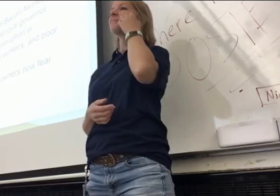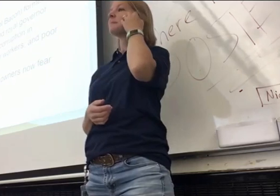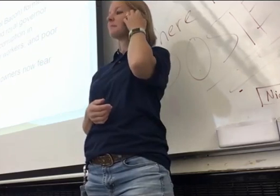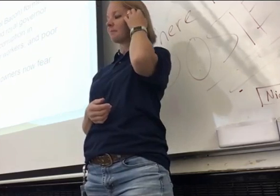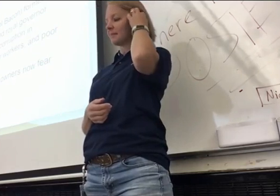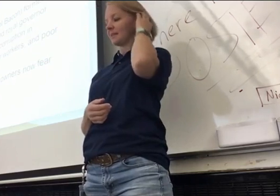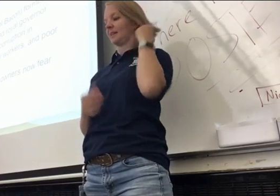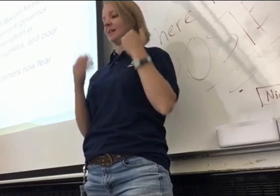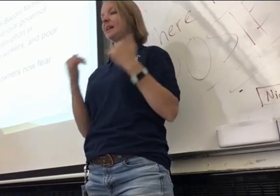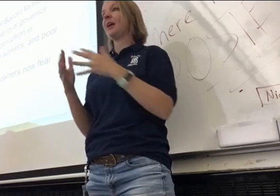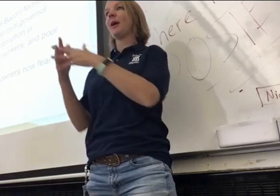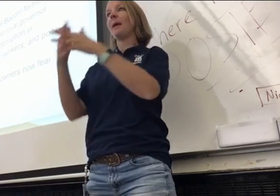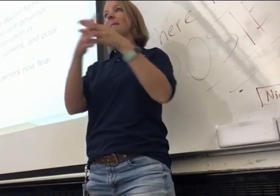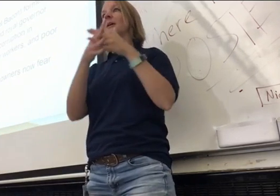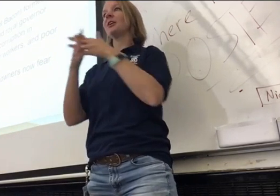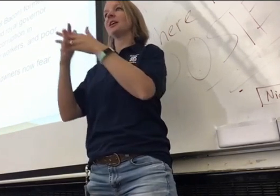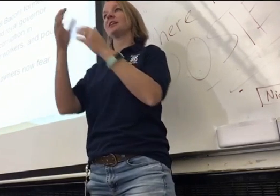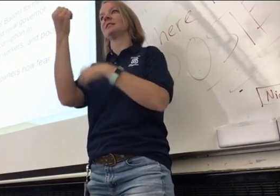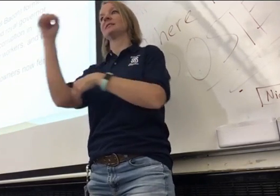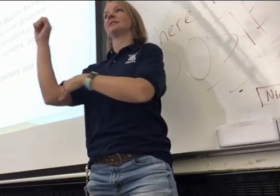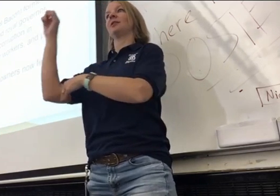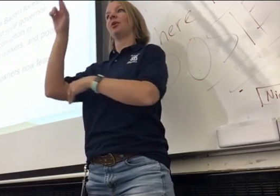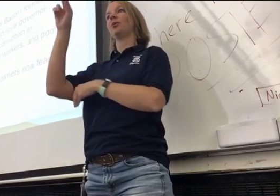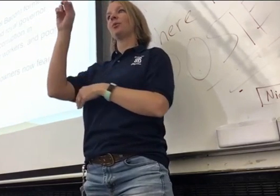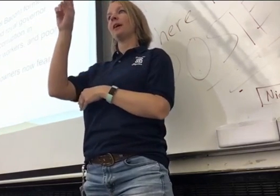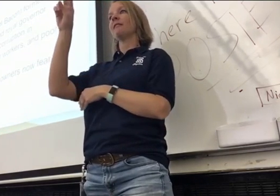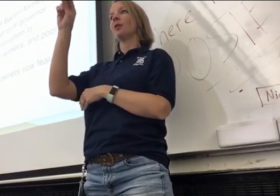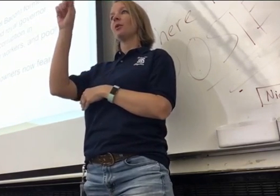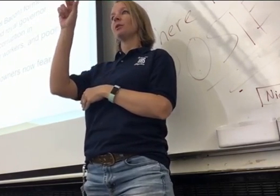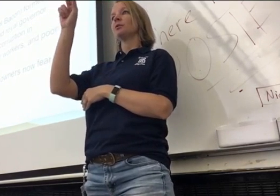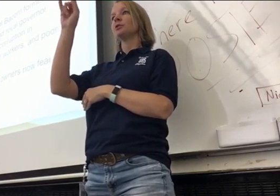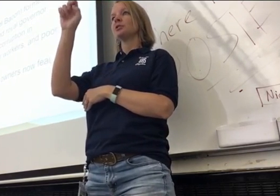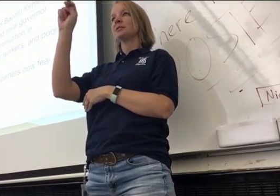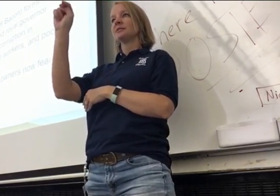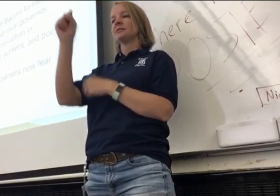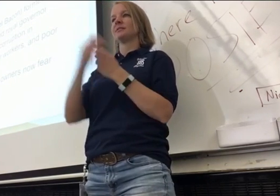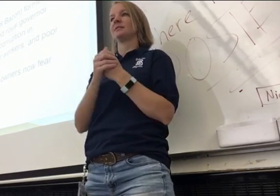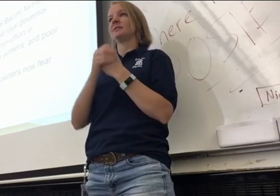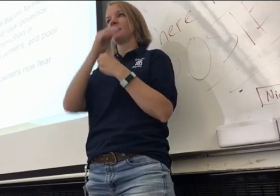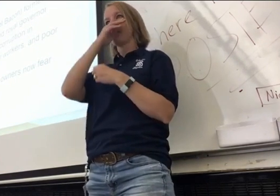And let's go to the American Revolution. I got it. You got it?